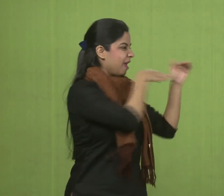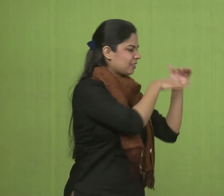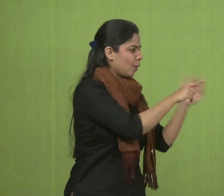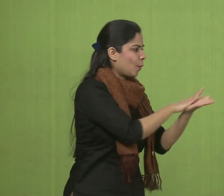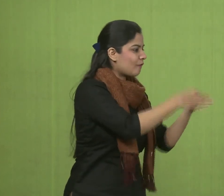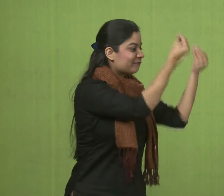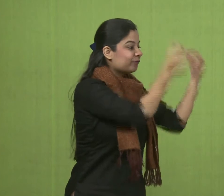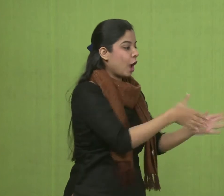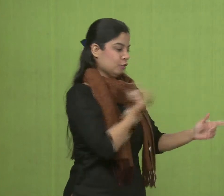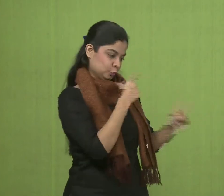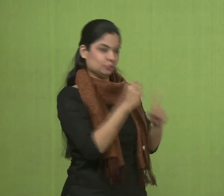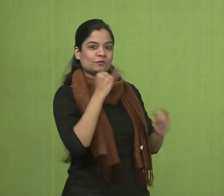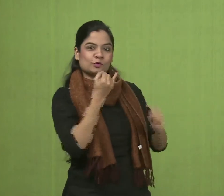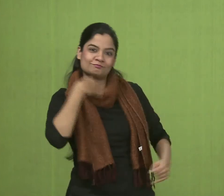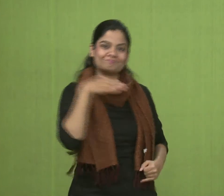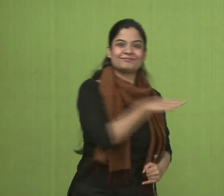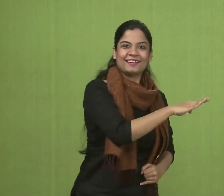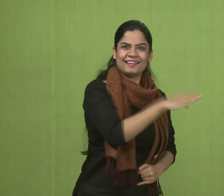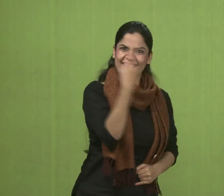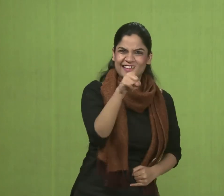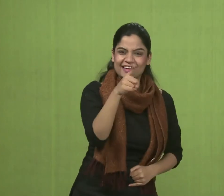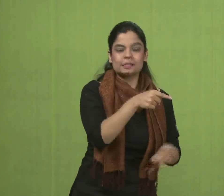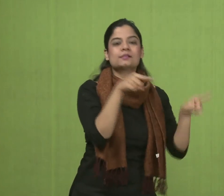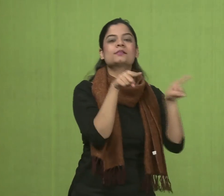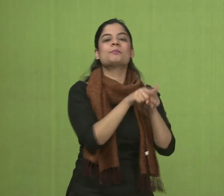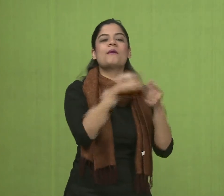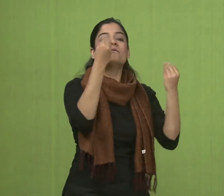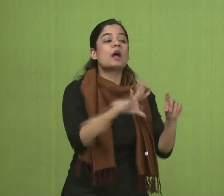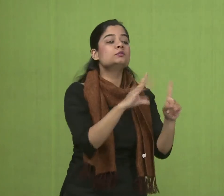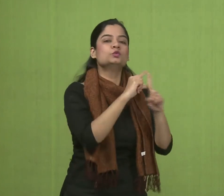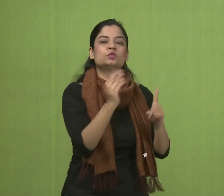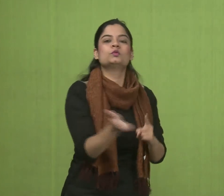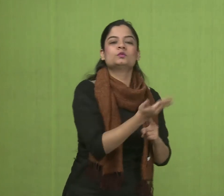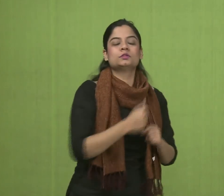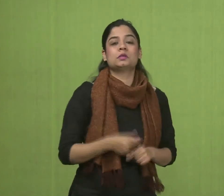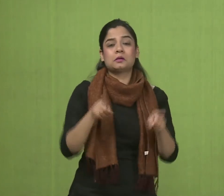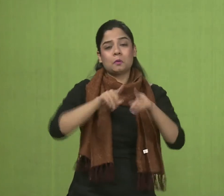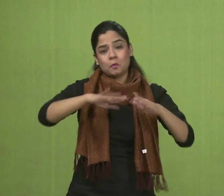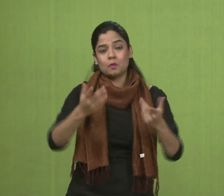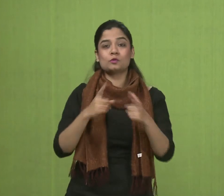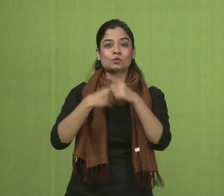washroom. So that is something that is available and that's not occupied. For example, there are job vacancies